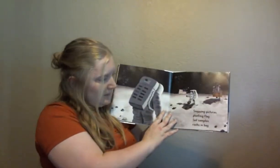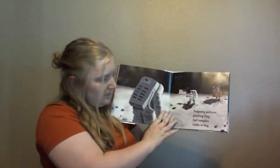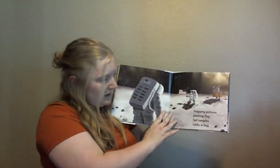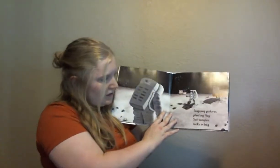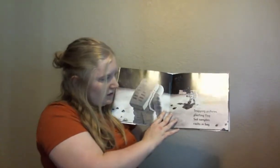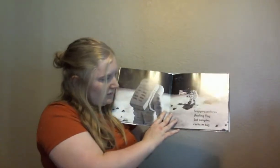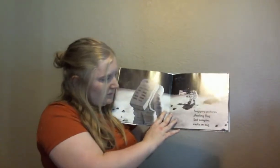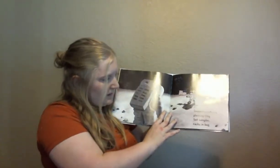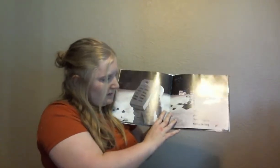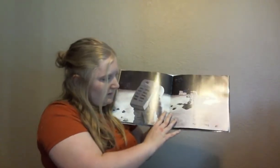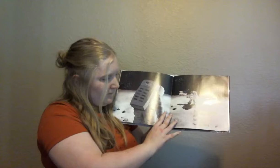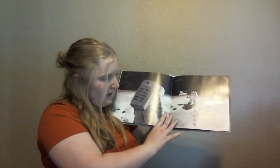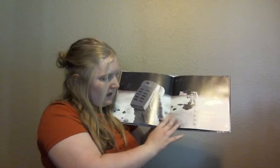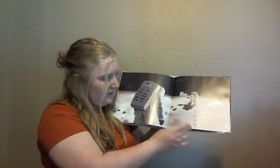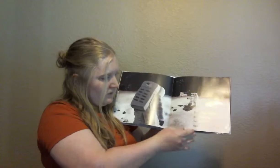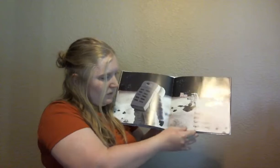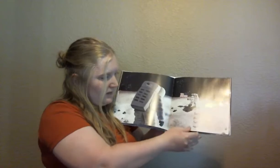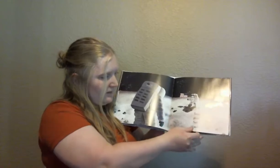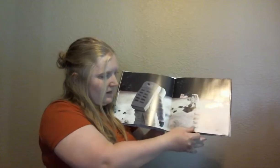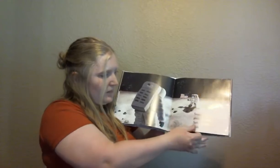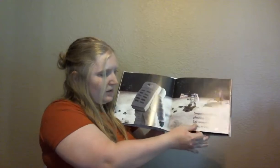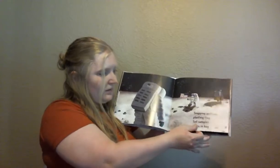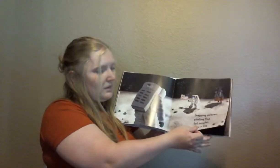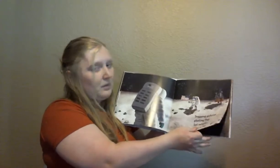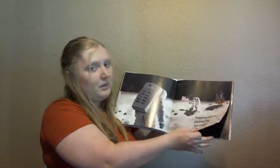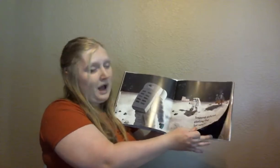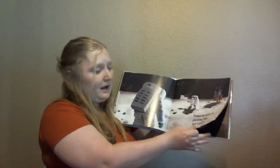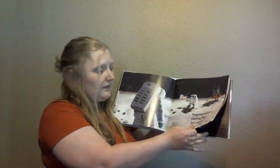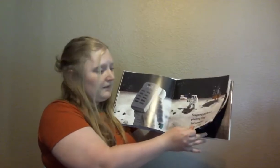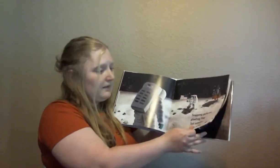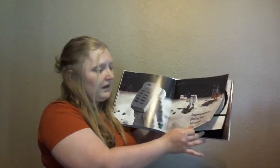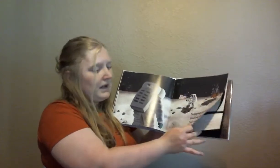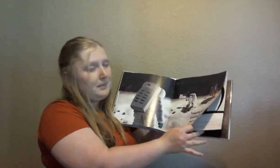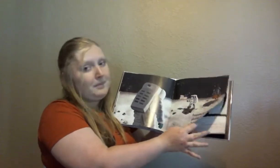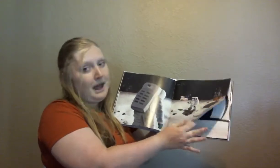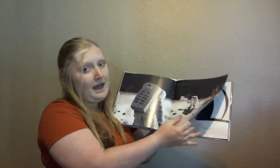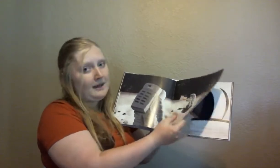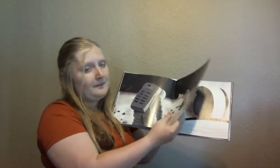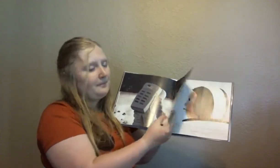Snapping pictures, planting flags, soil samples, rocks in bag.